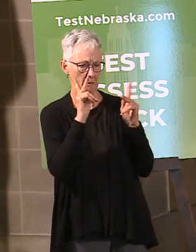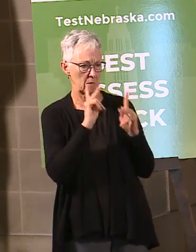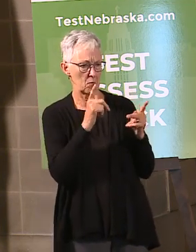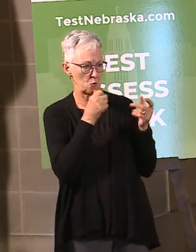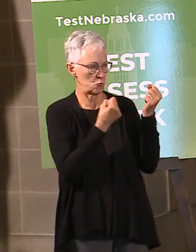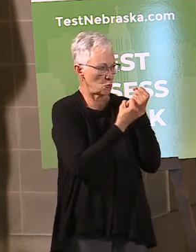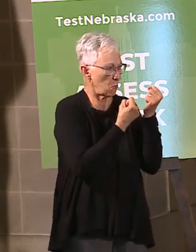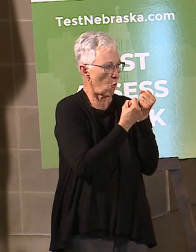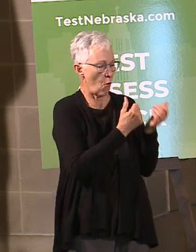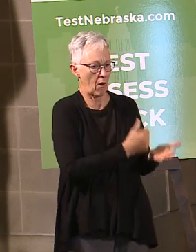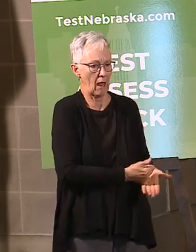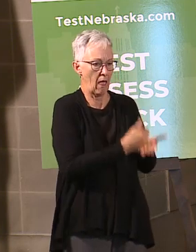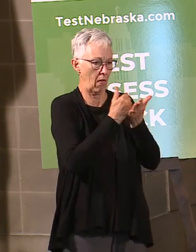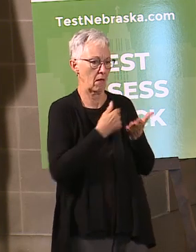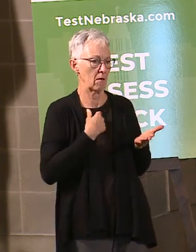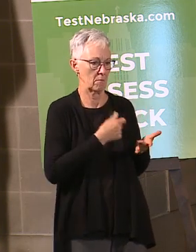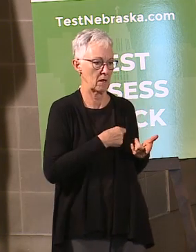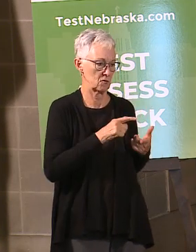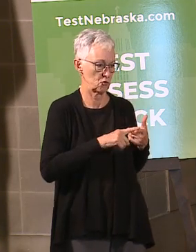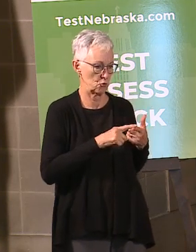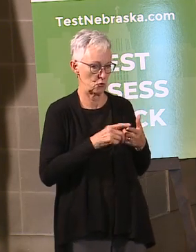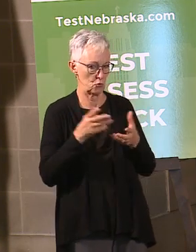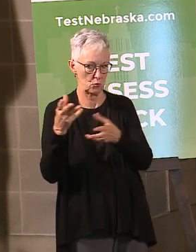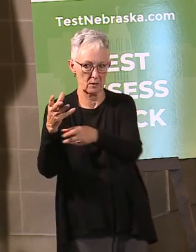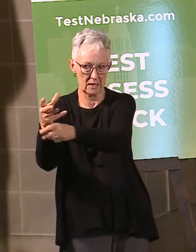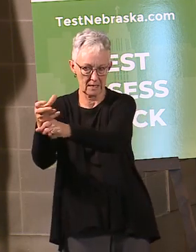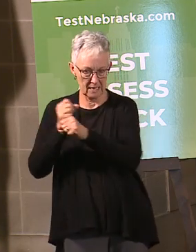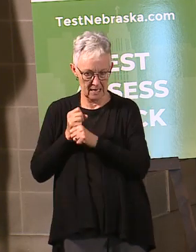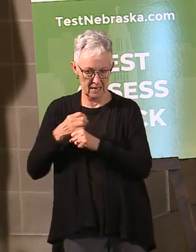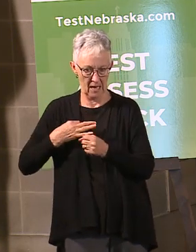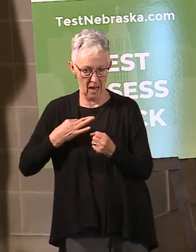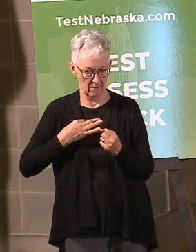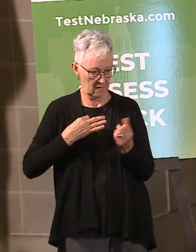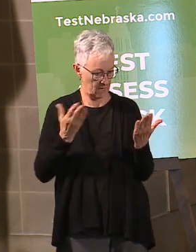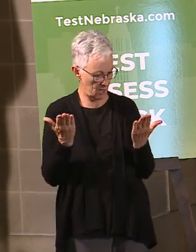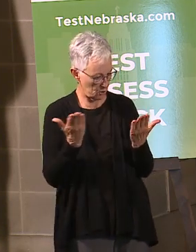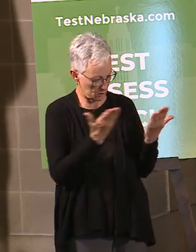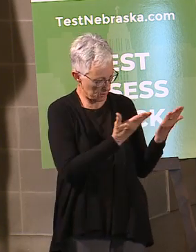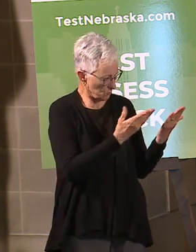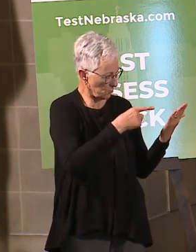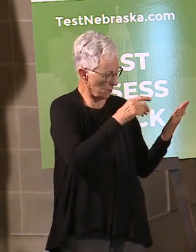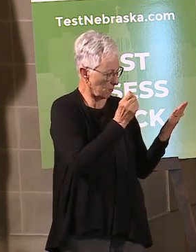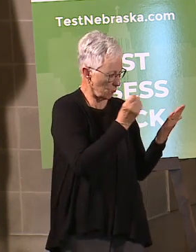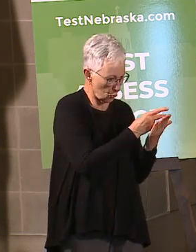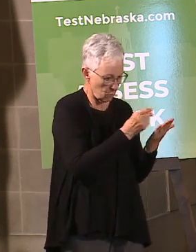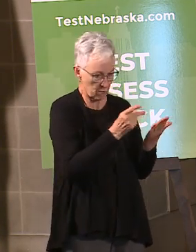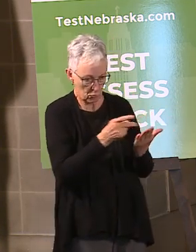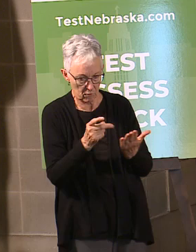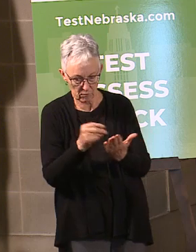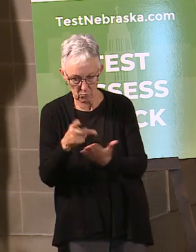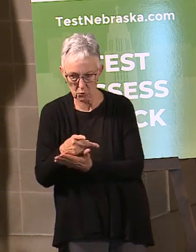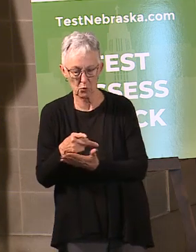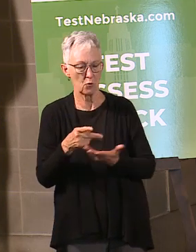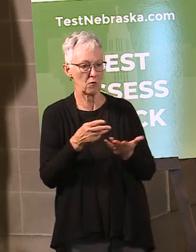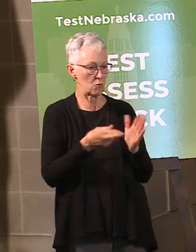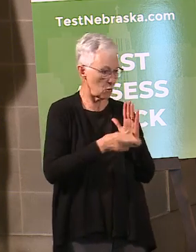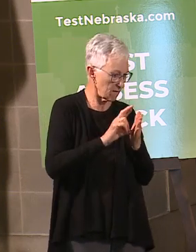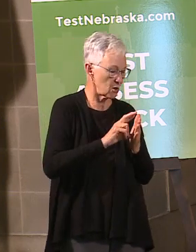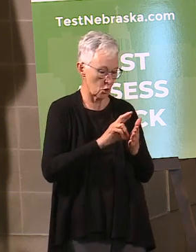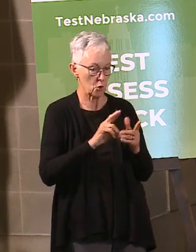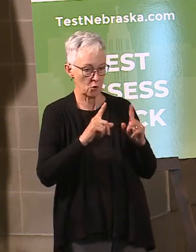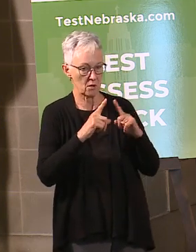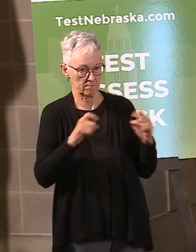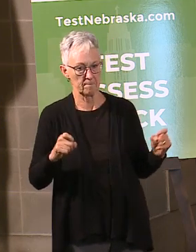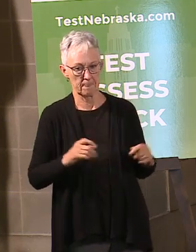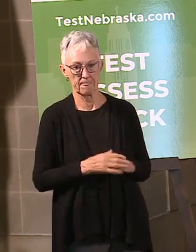process. So again, if you're a food pantry and you would like refrigeration units, please apply. If you're